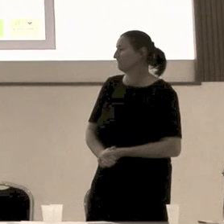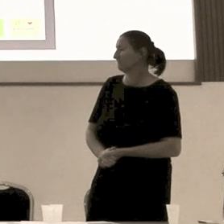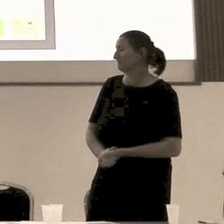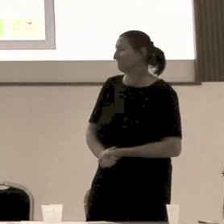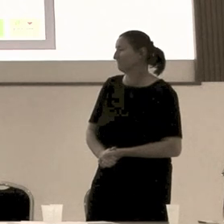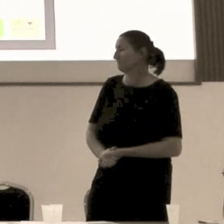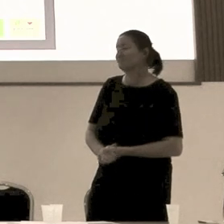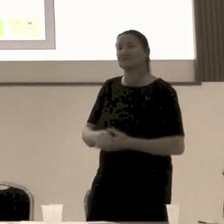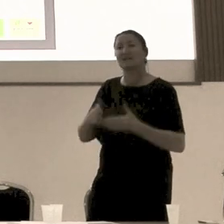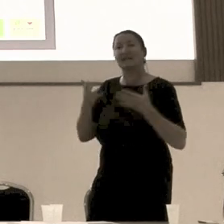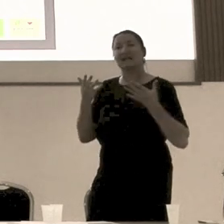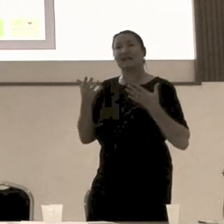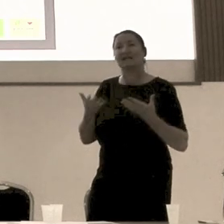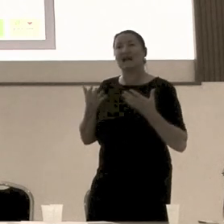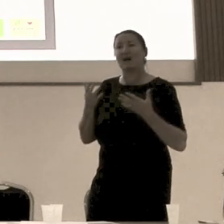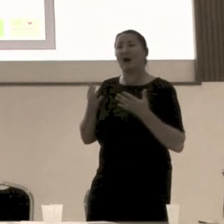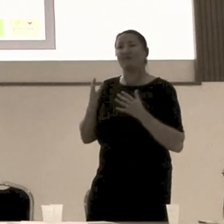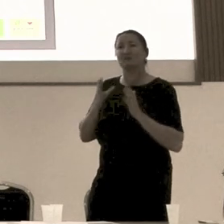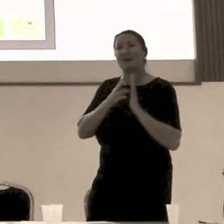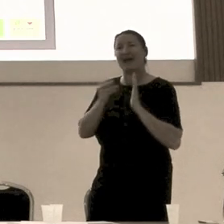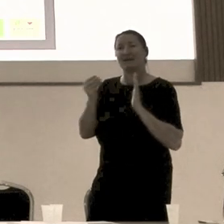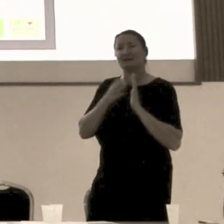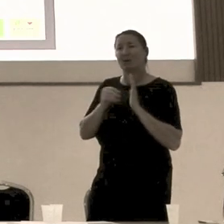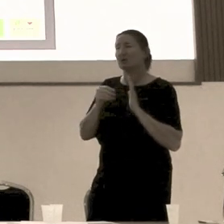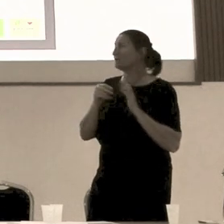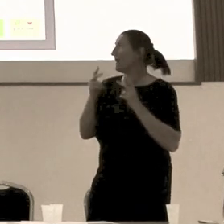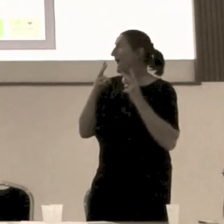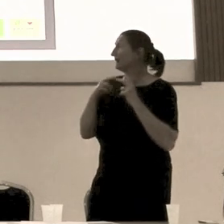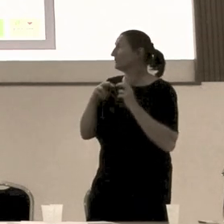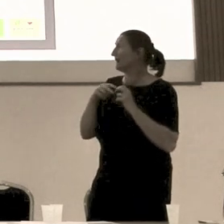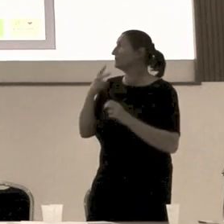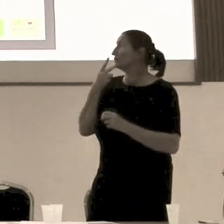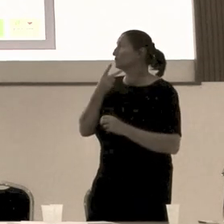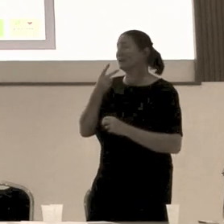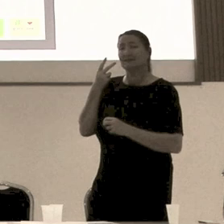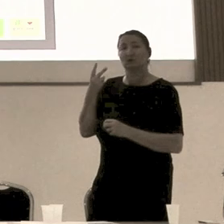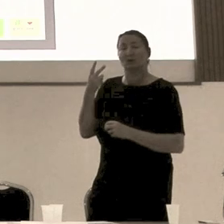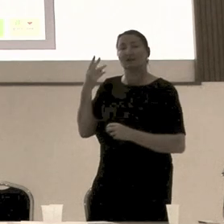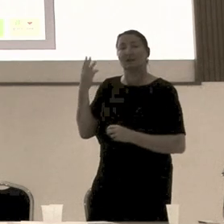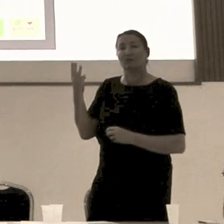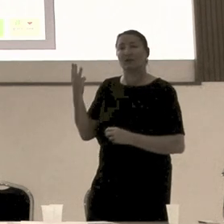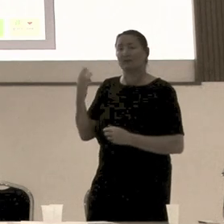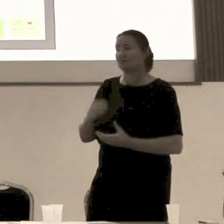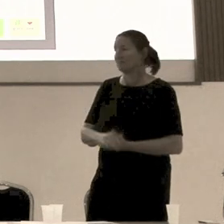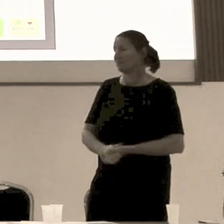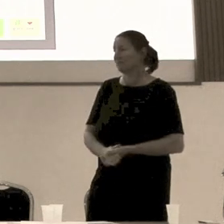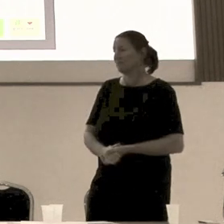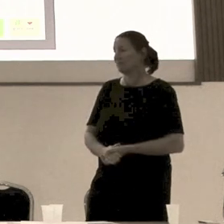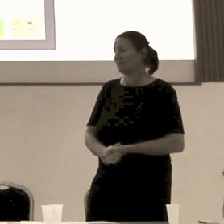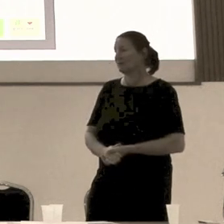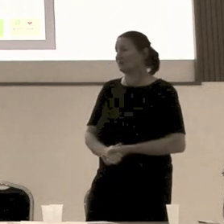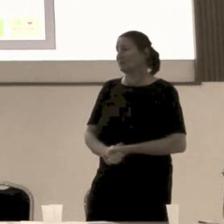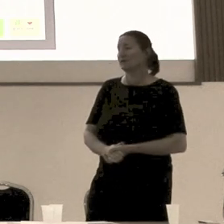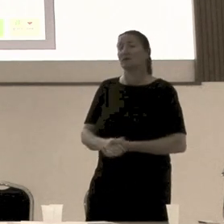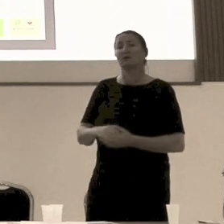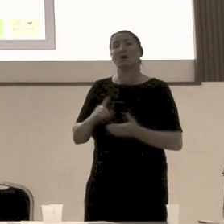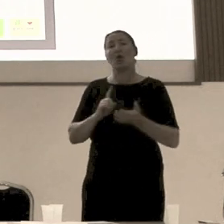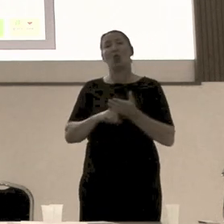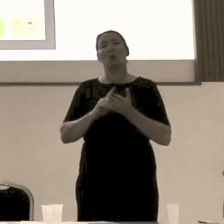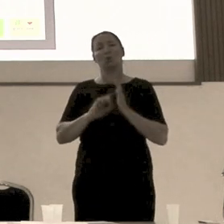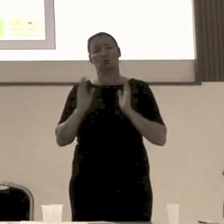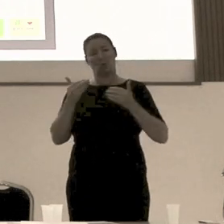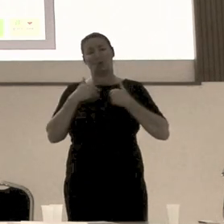Okay, now we have some excerpts from Exploration 2023. We had Lucas at the beginning reading his poem